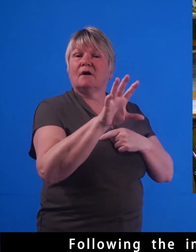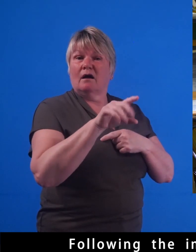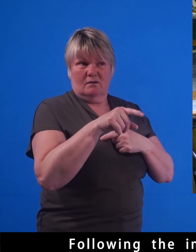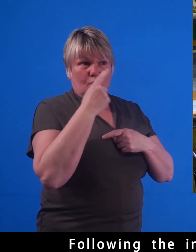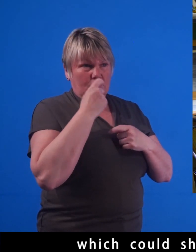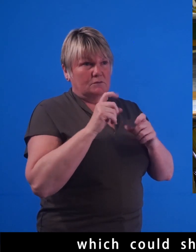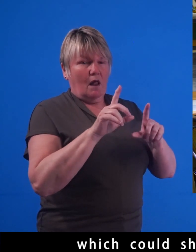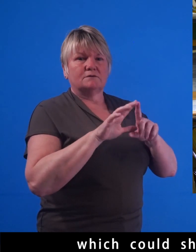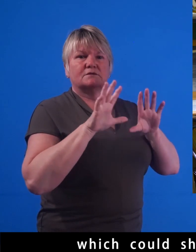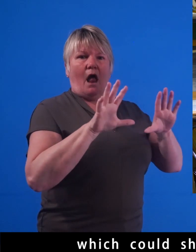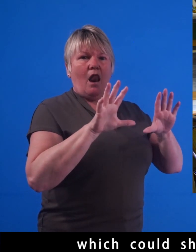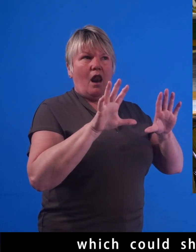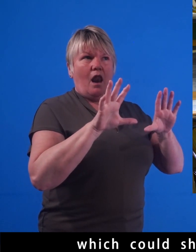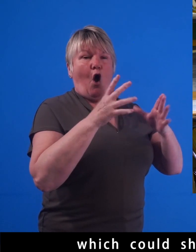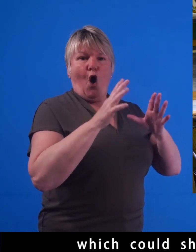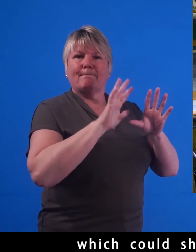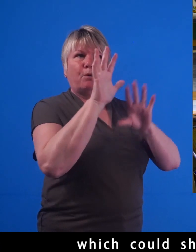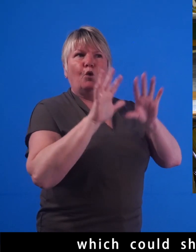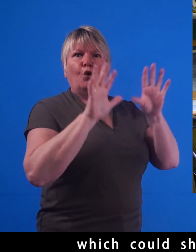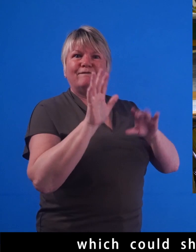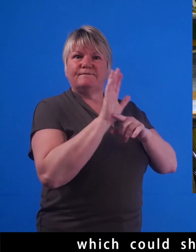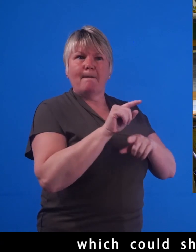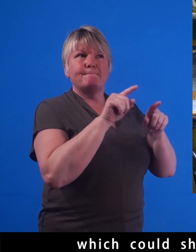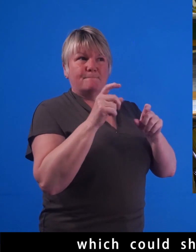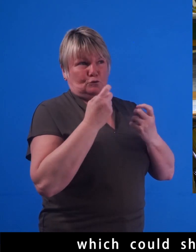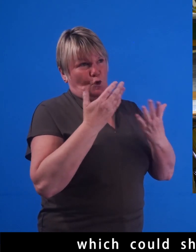projectors, which could show still or moving film.